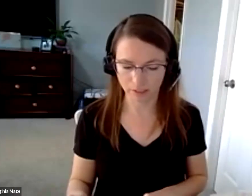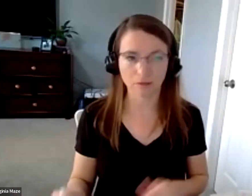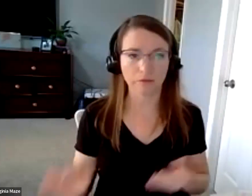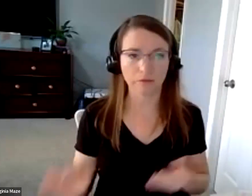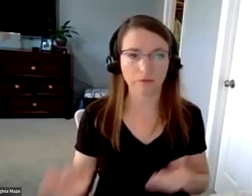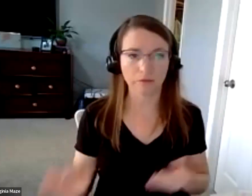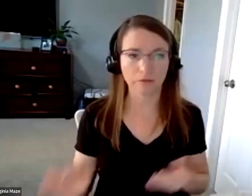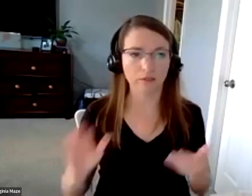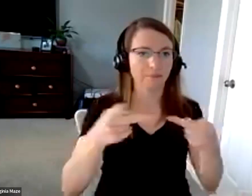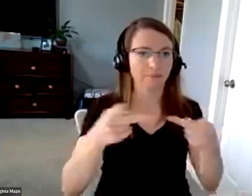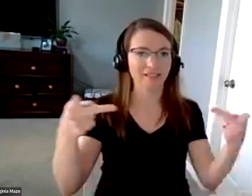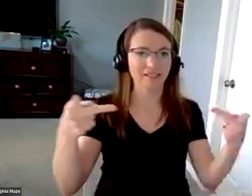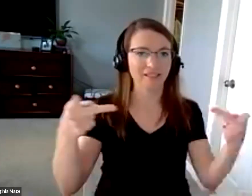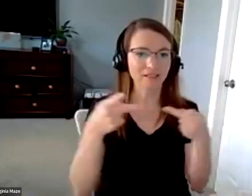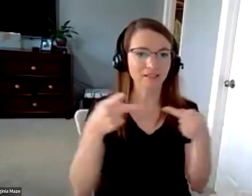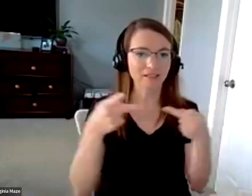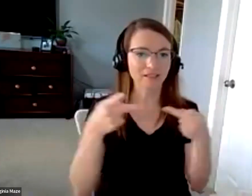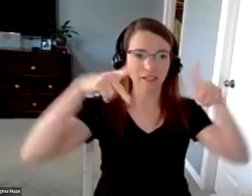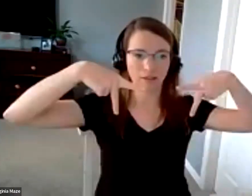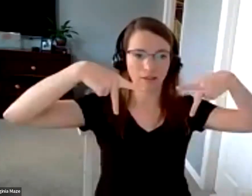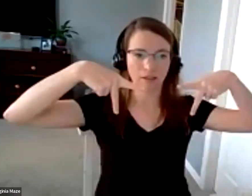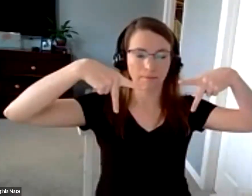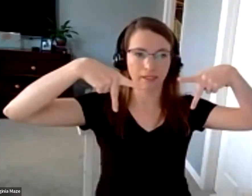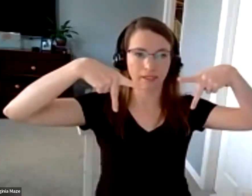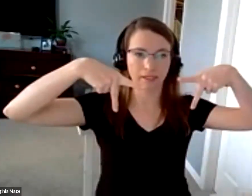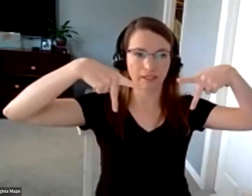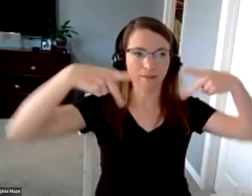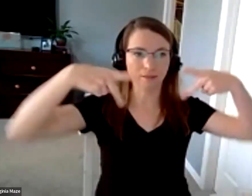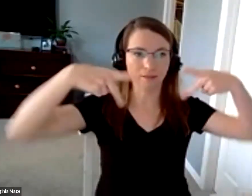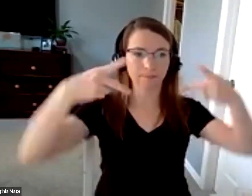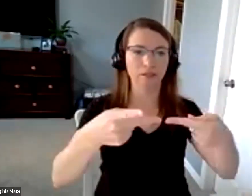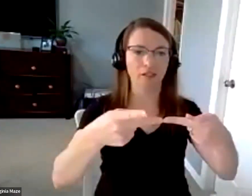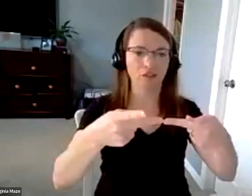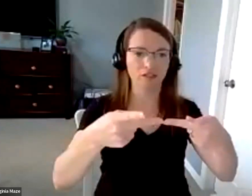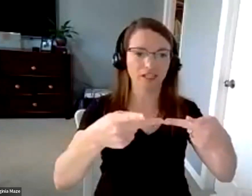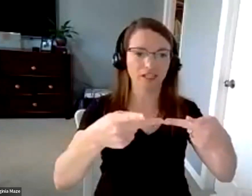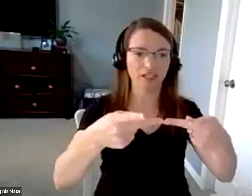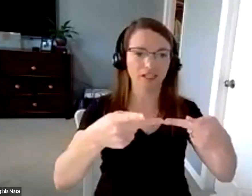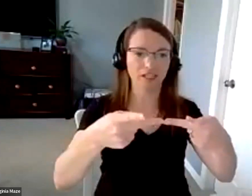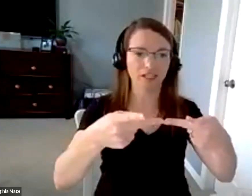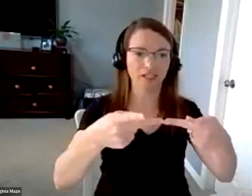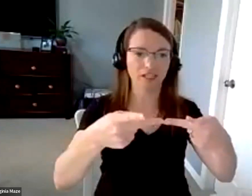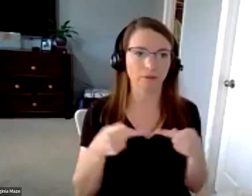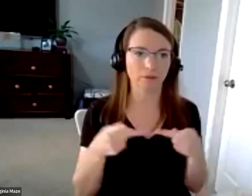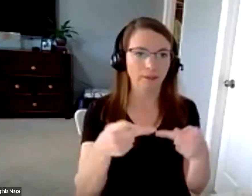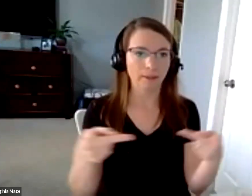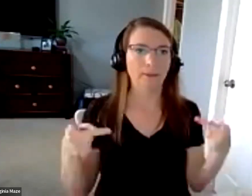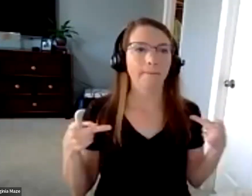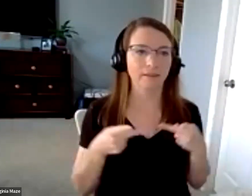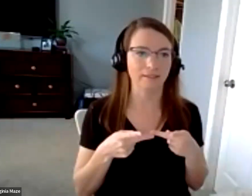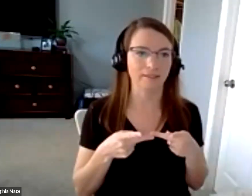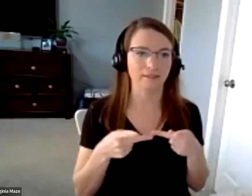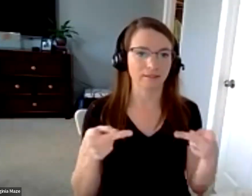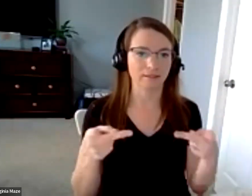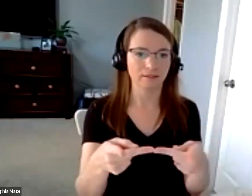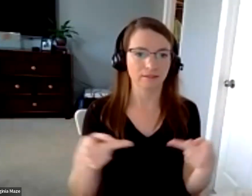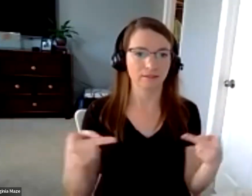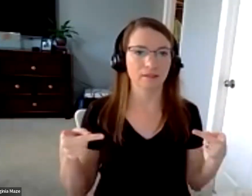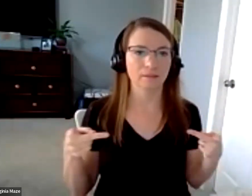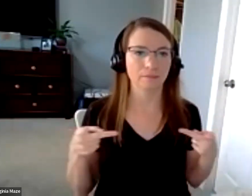All right, so this is places, P hand shape, and you're just kind of doing a little circle, places.